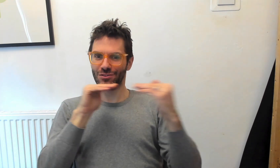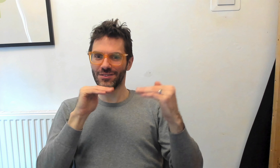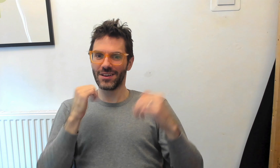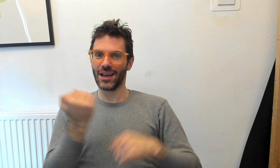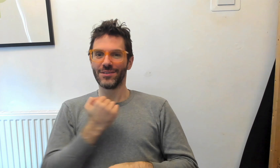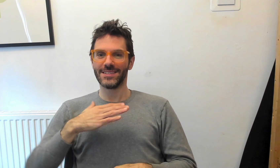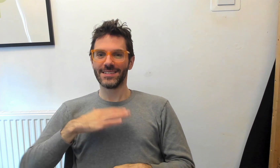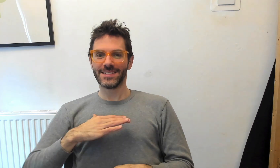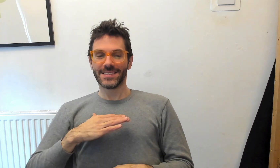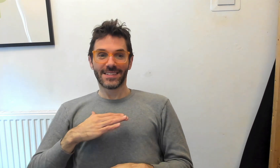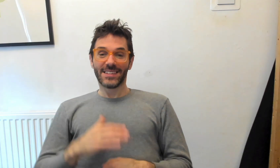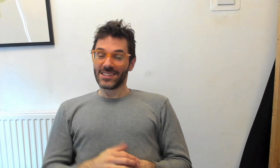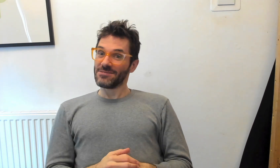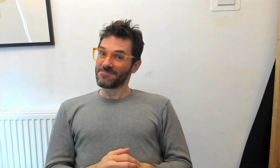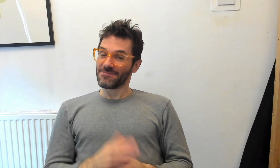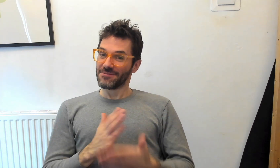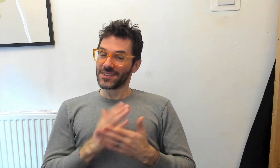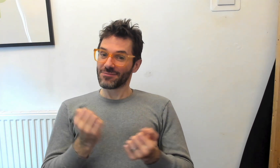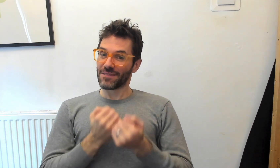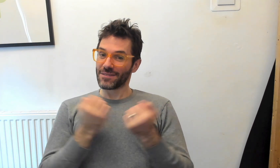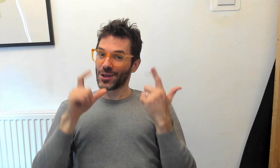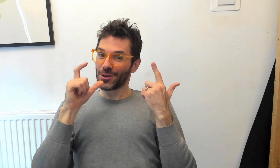needs, which is extremely powerful and cool.